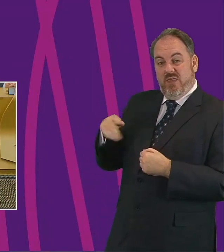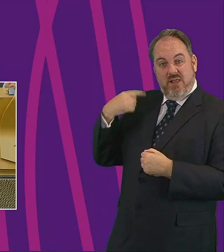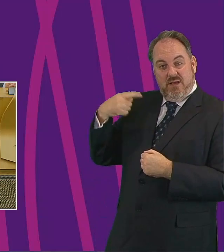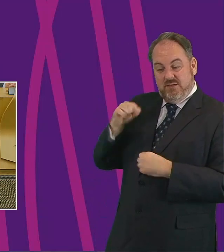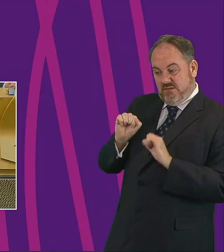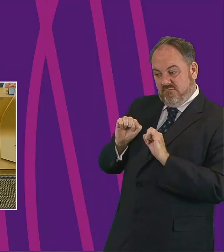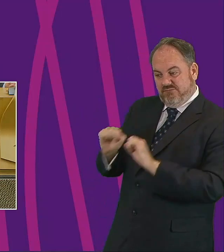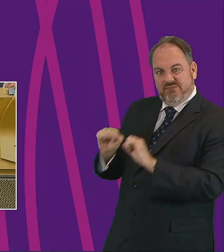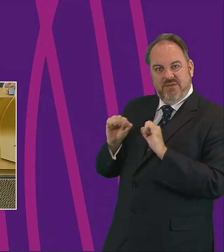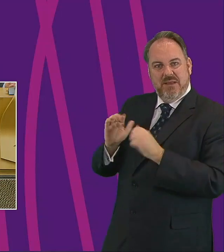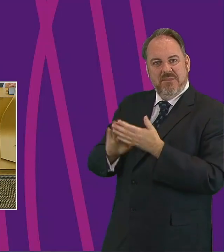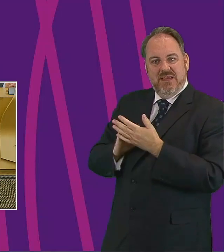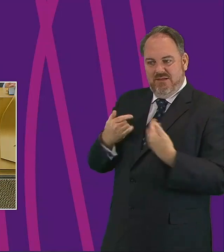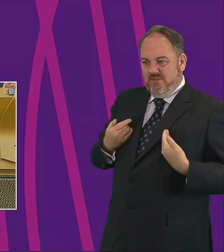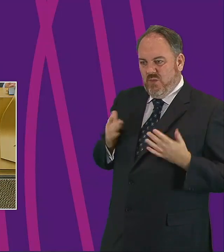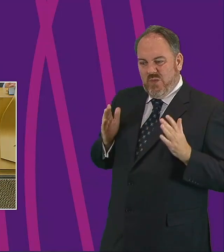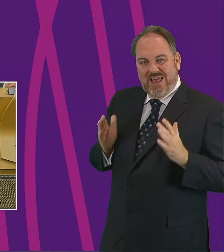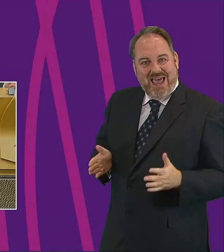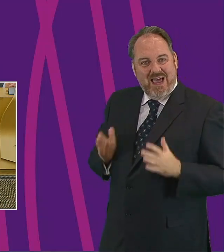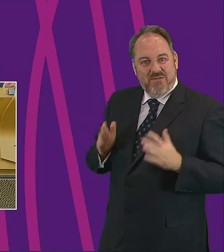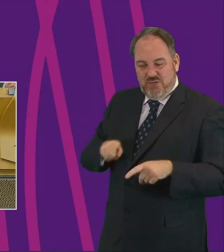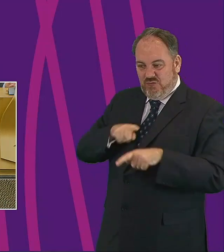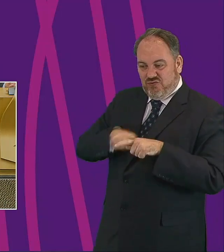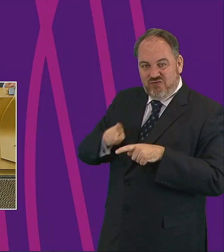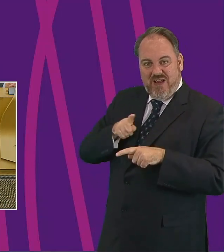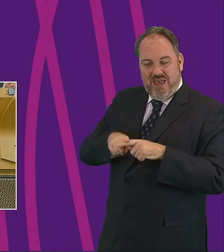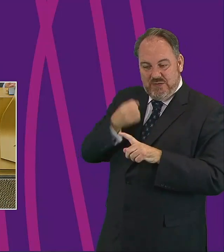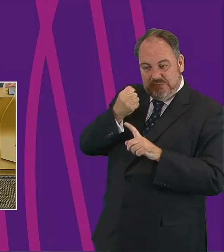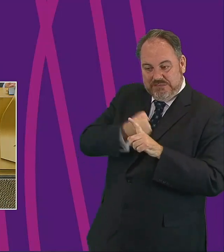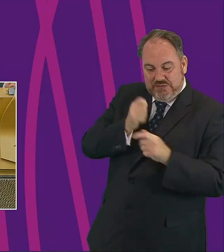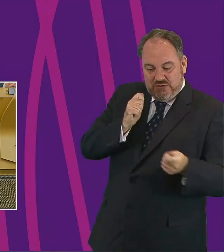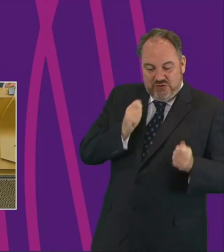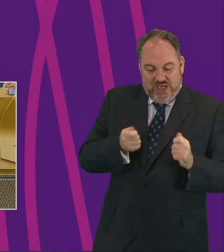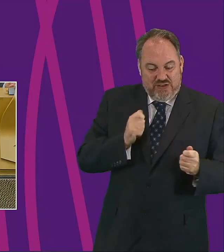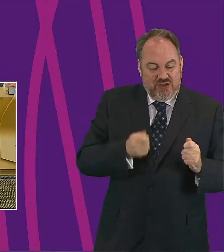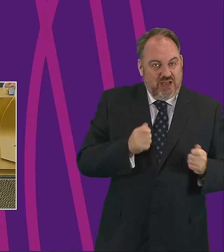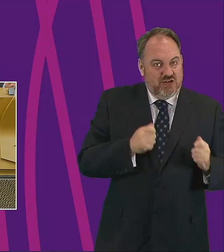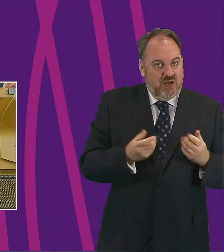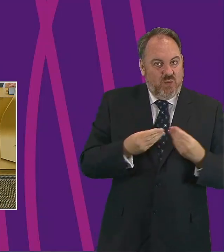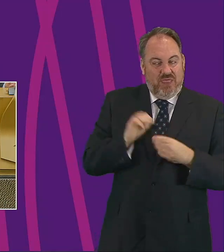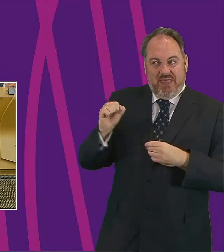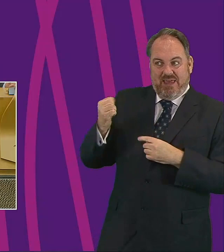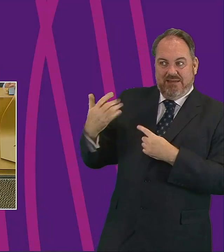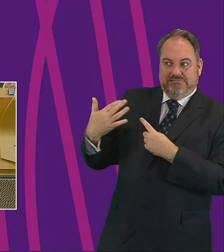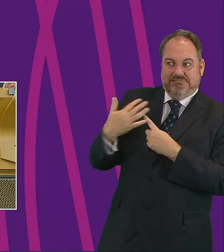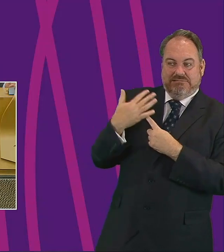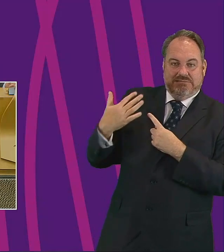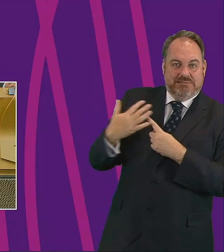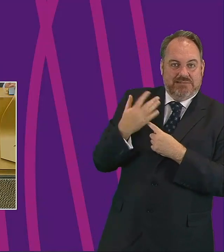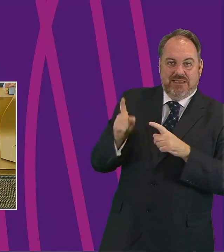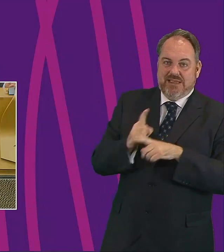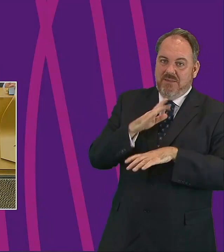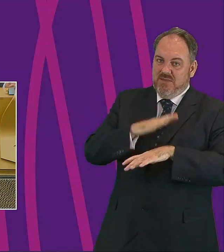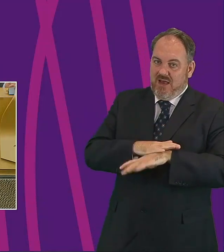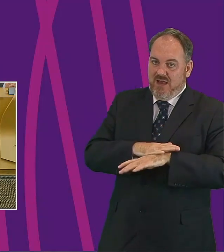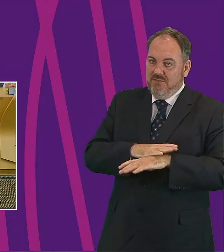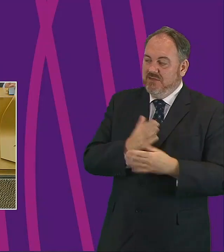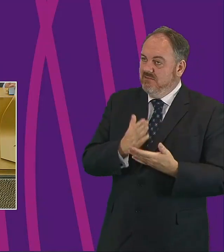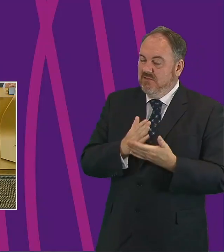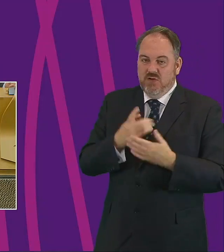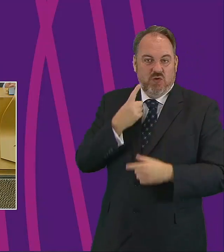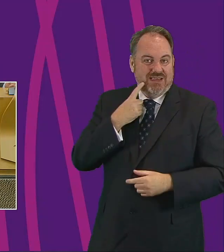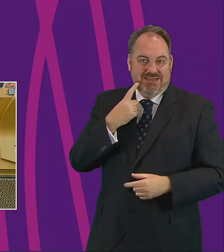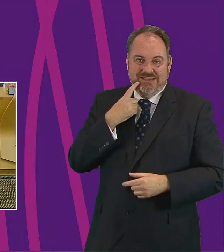Parliament, we will be doing it with one hand tied behind our back. And I suspect, to come back to an earlier point, that is why more and